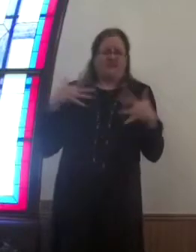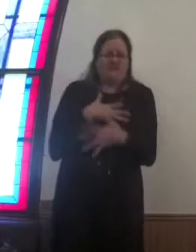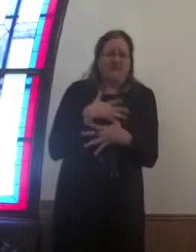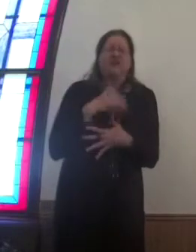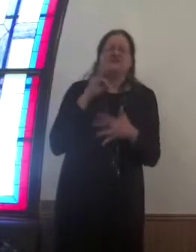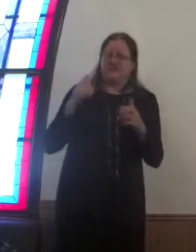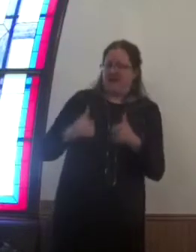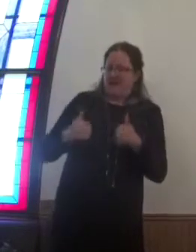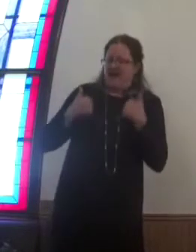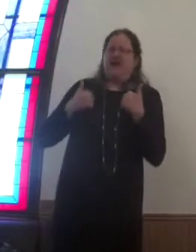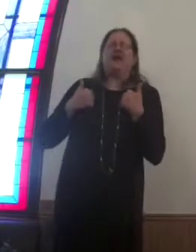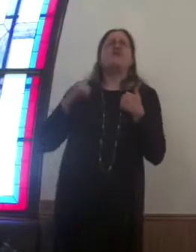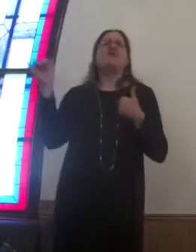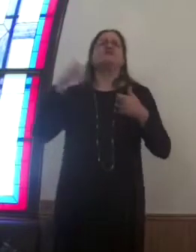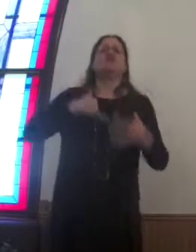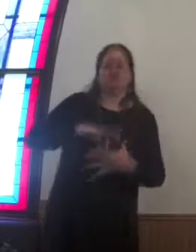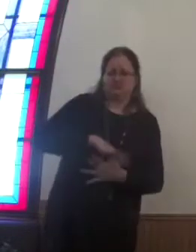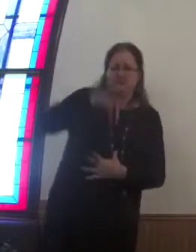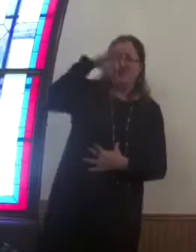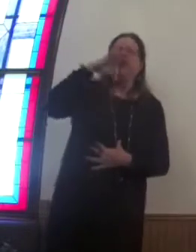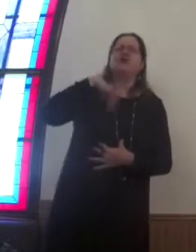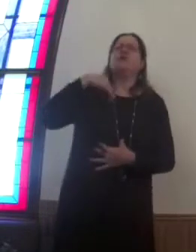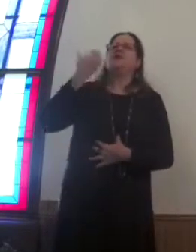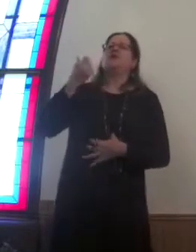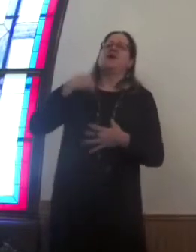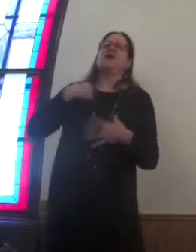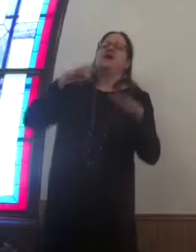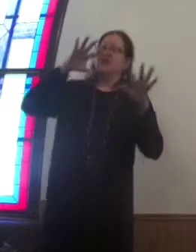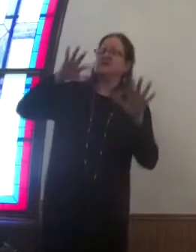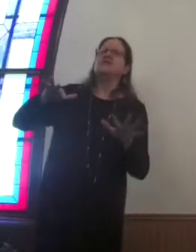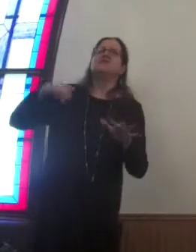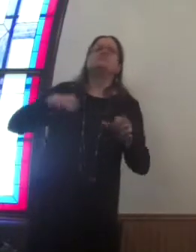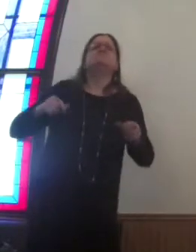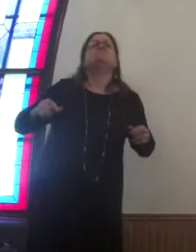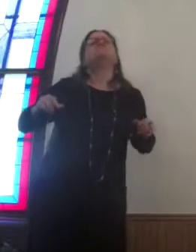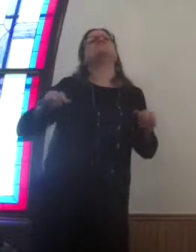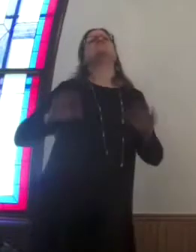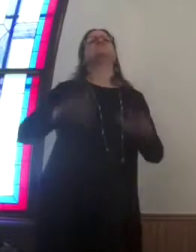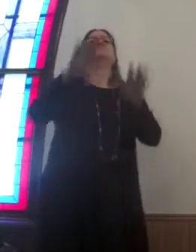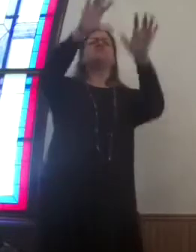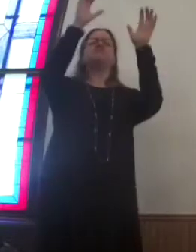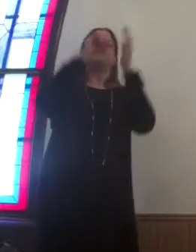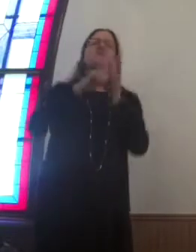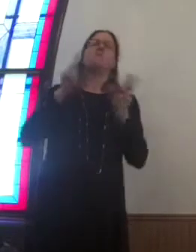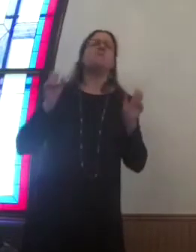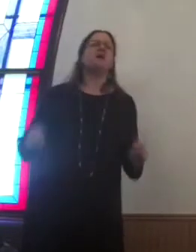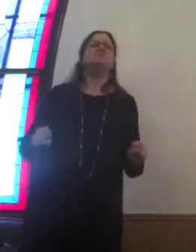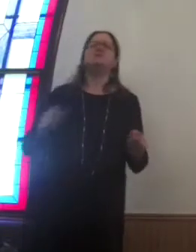life and the spirit and to adventure the possibilities.